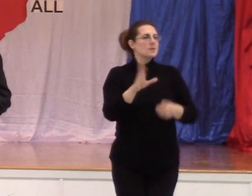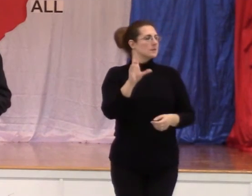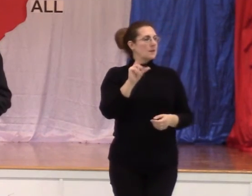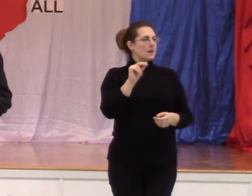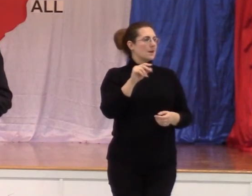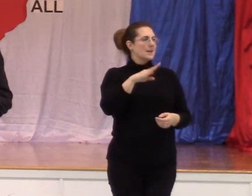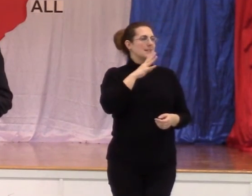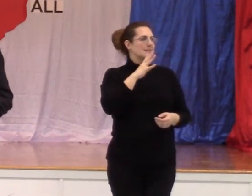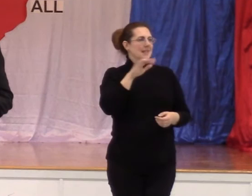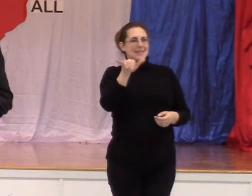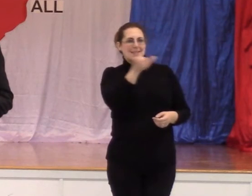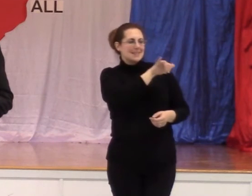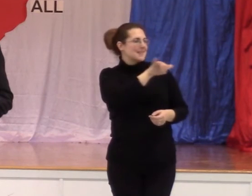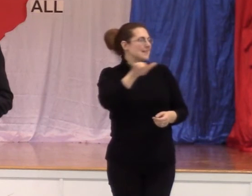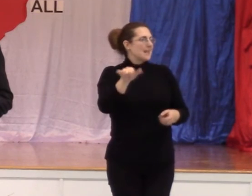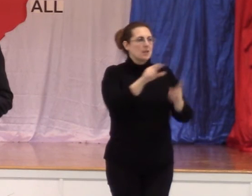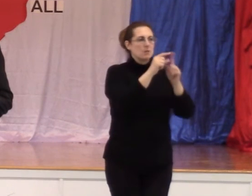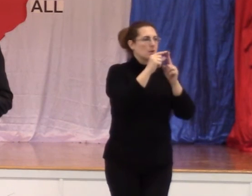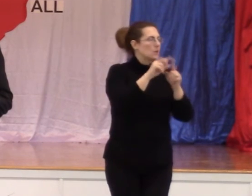He's saying, say the same words.